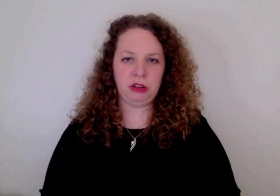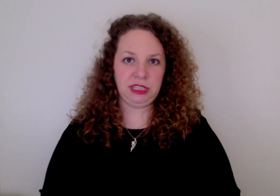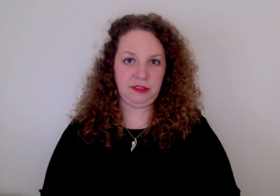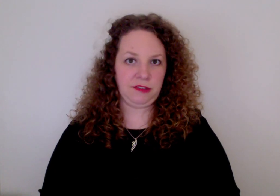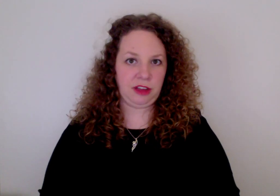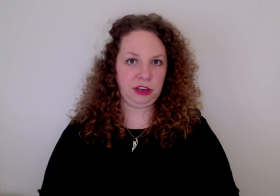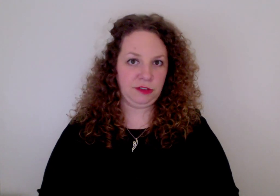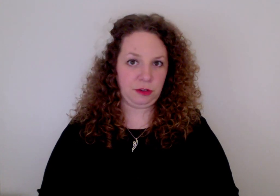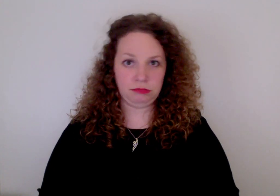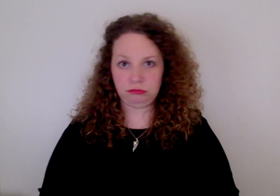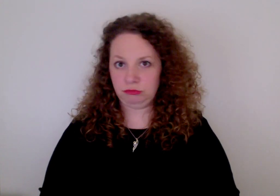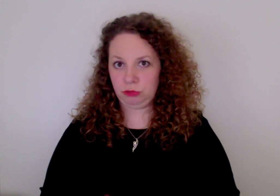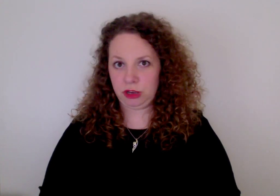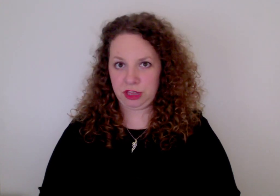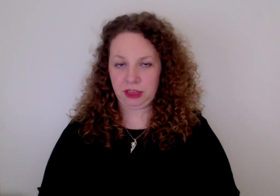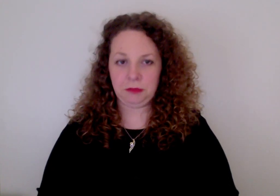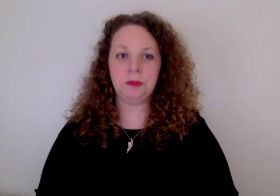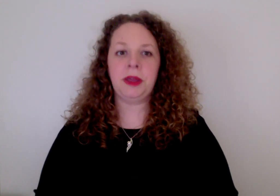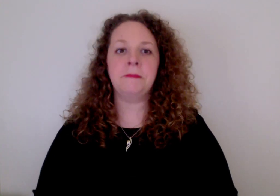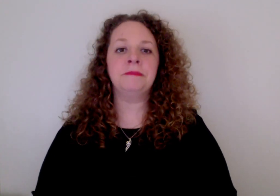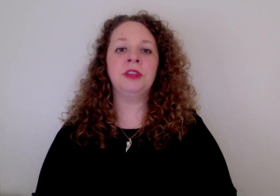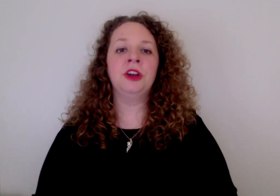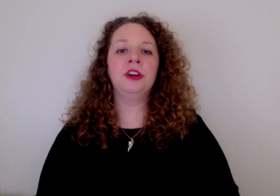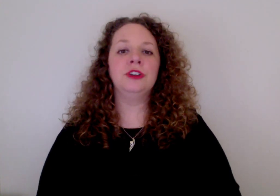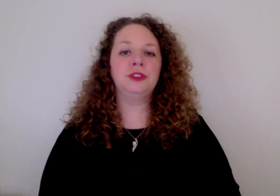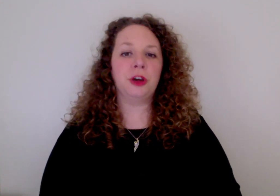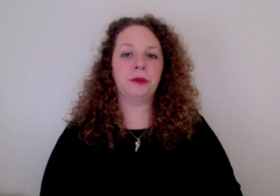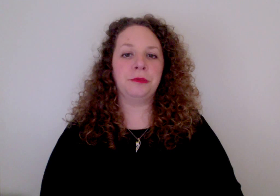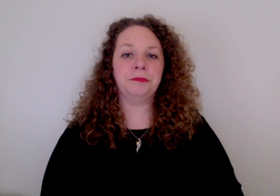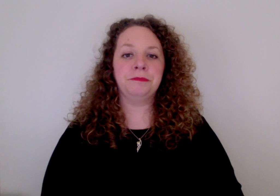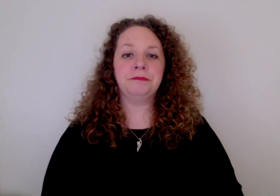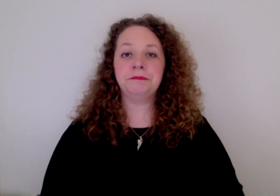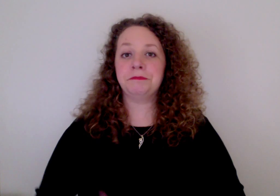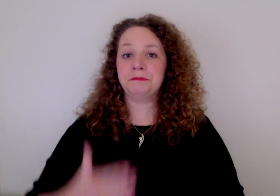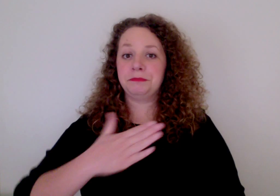see if I find your phone. What do you think? Okay, so